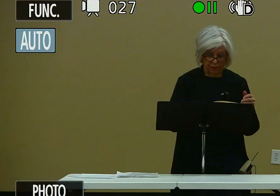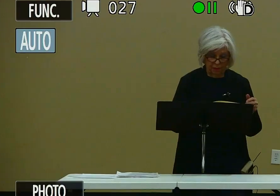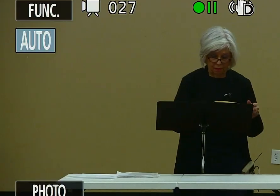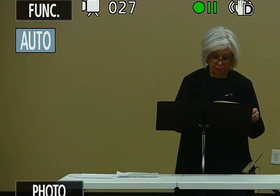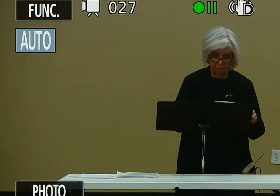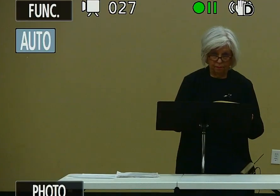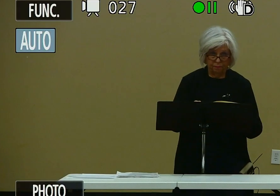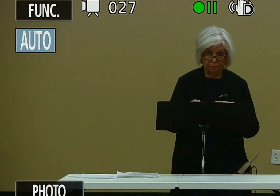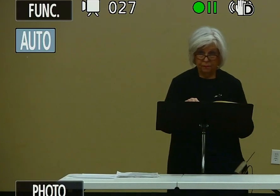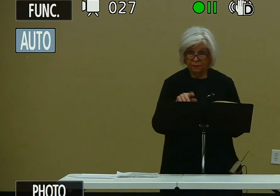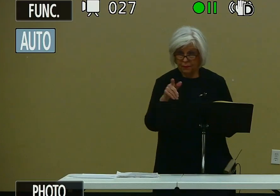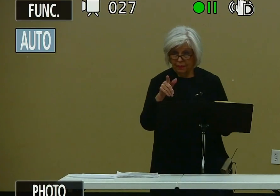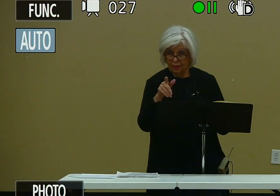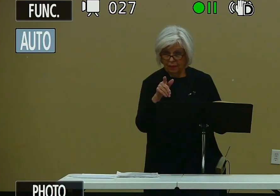doke.